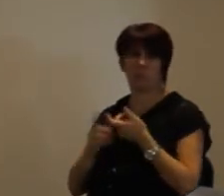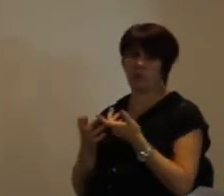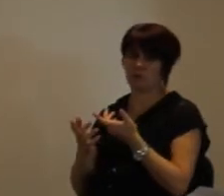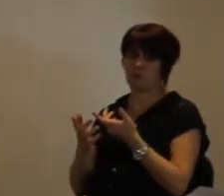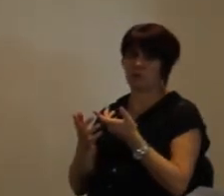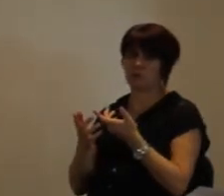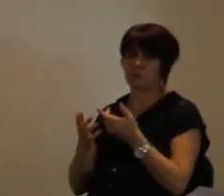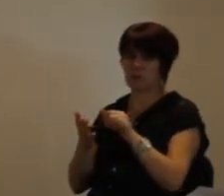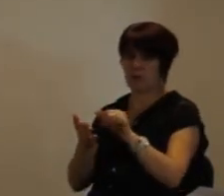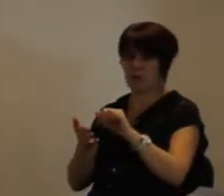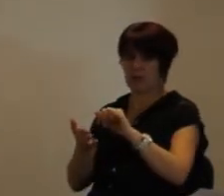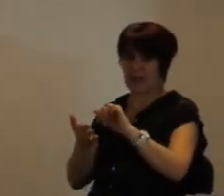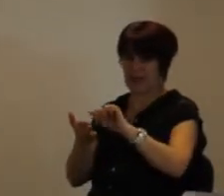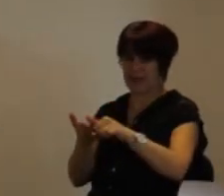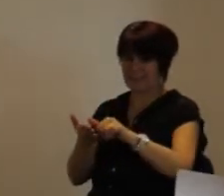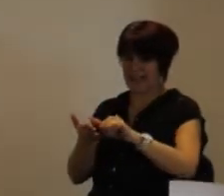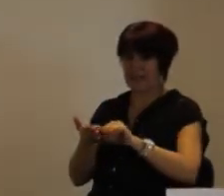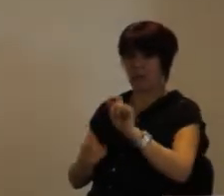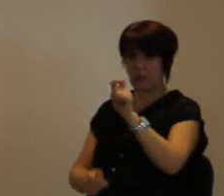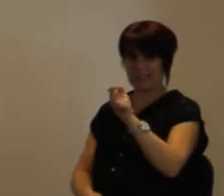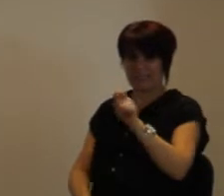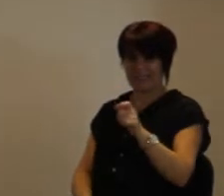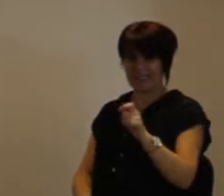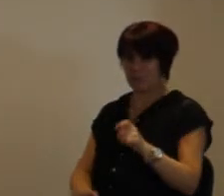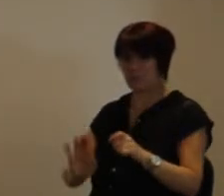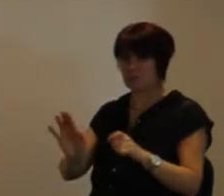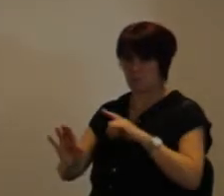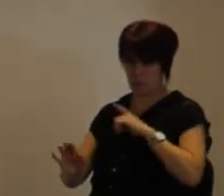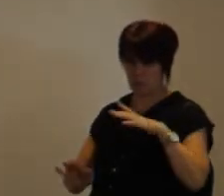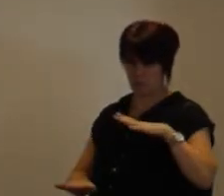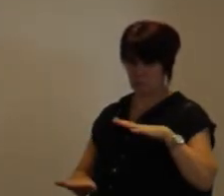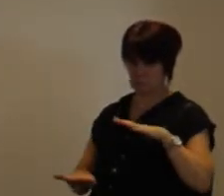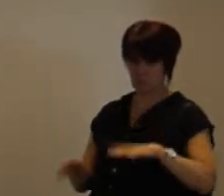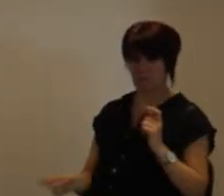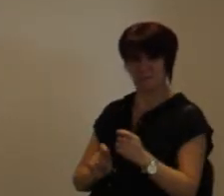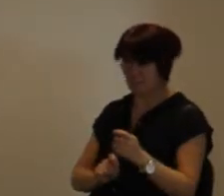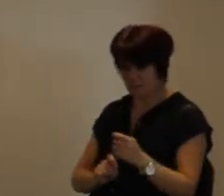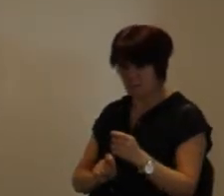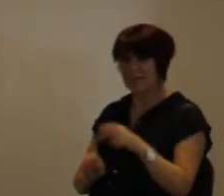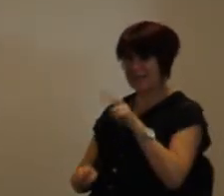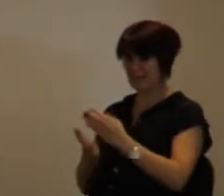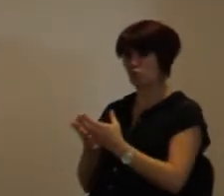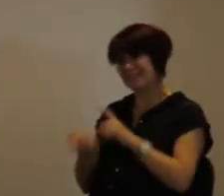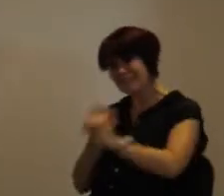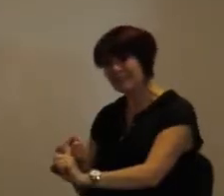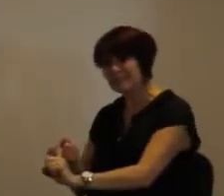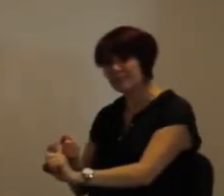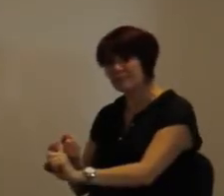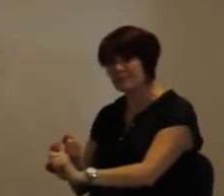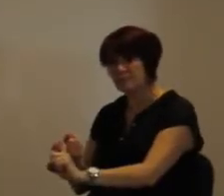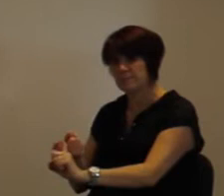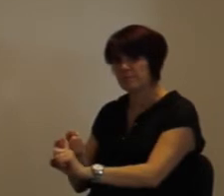list them. That's a reasonable adjustment. We don't change the verb usage in our assessment criteria. That would invalidate the assessment.